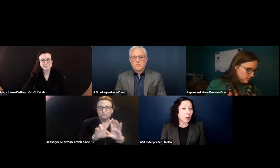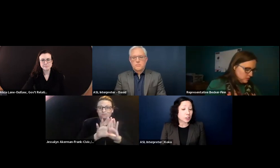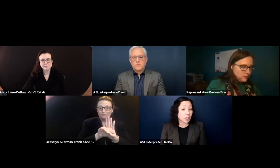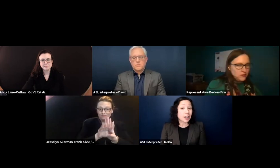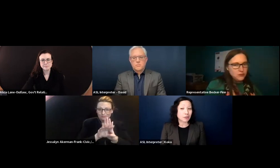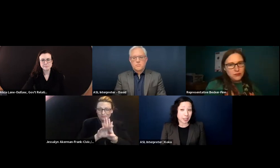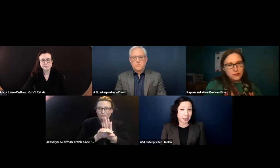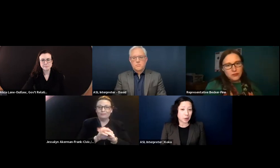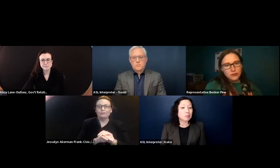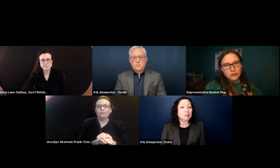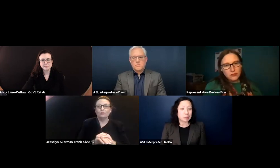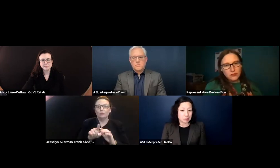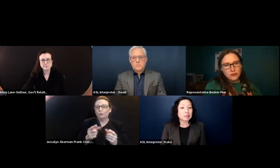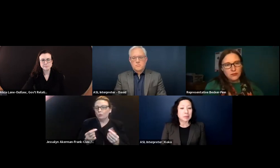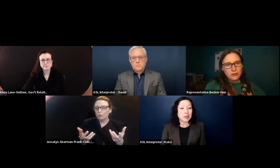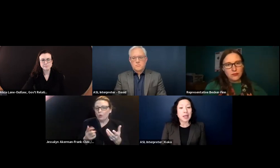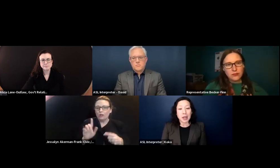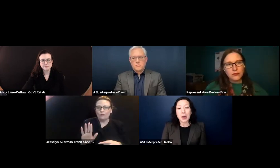a question on video,